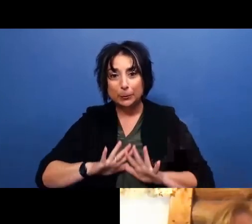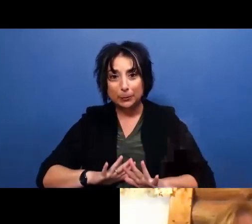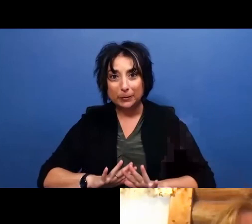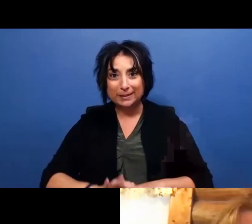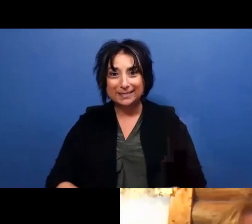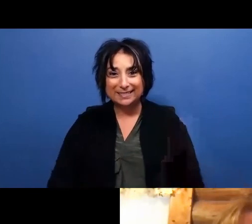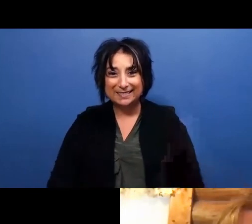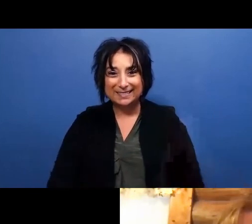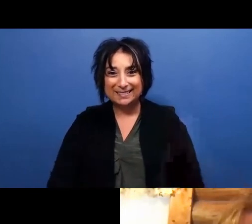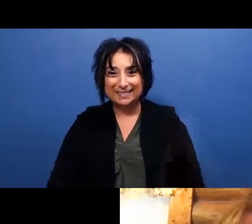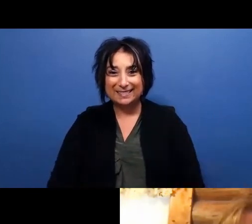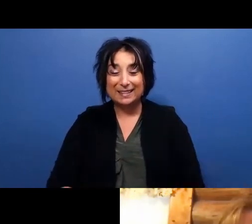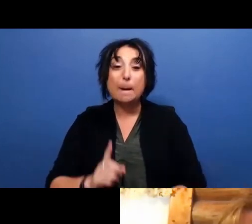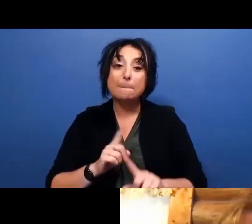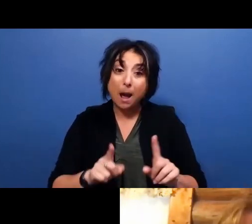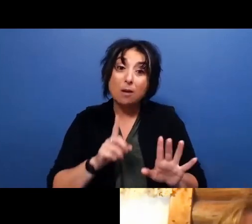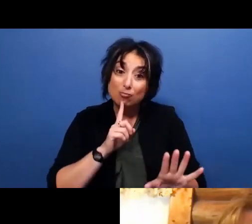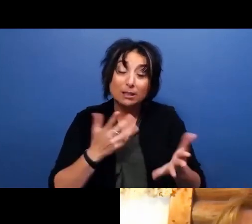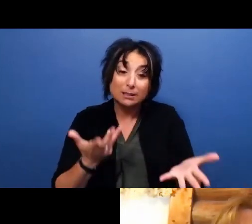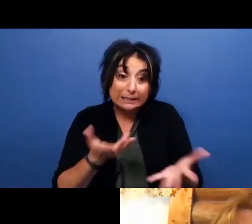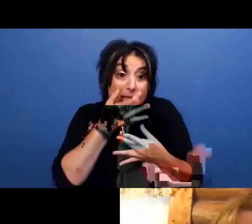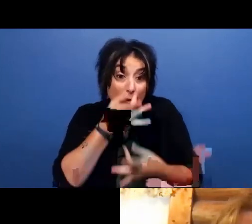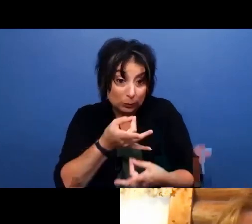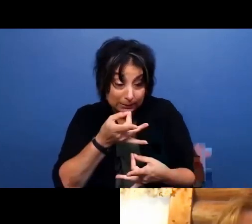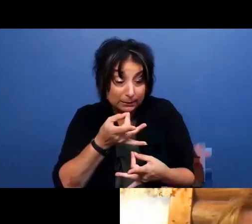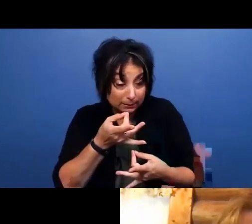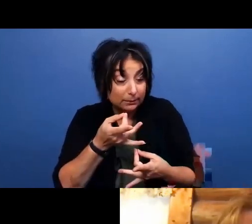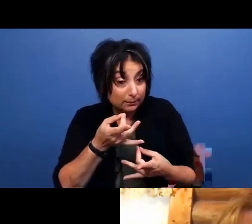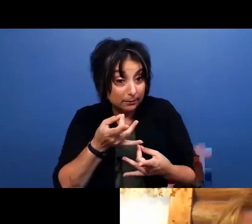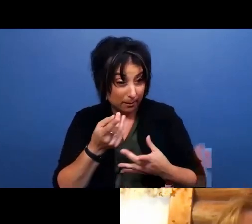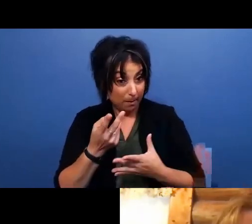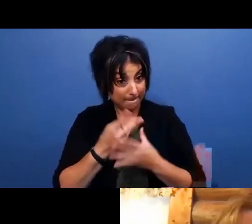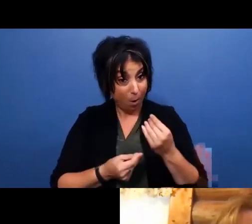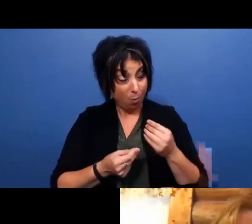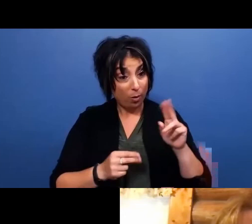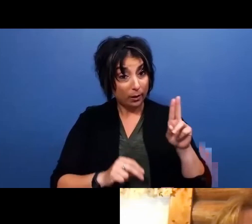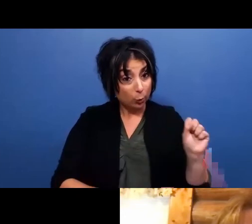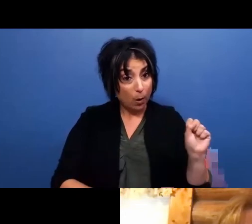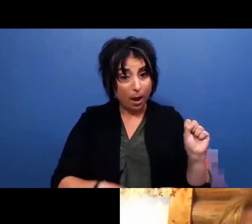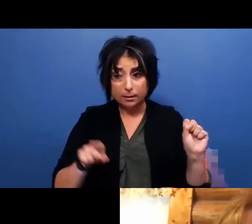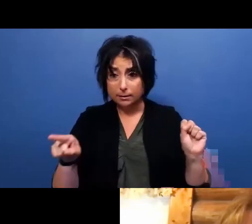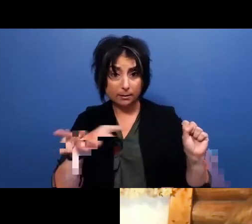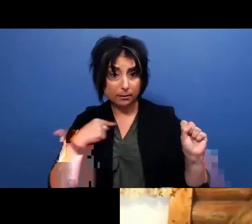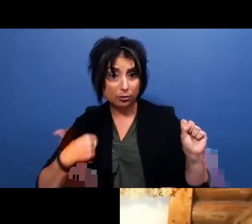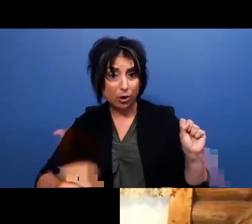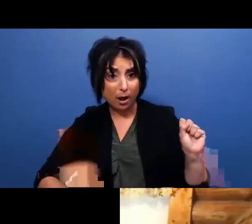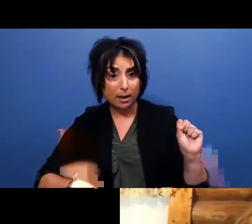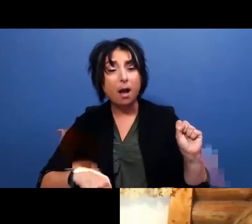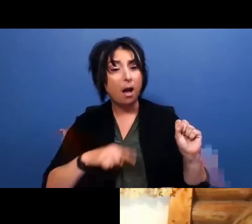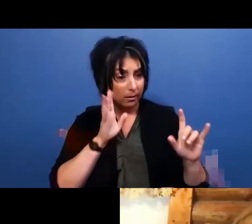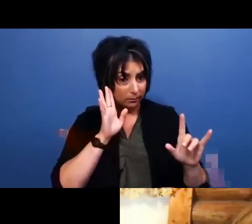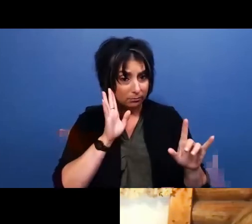Okay. But it's an interesting phenomenon that, you know, both in the US and both in China, schools for the